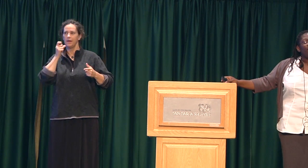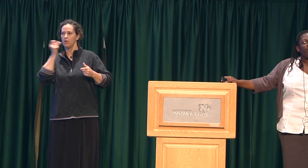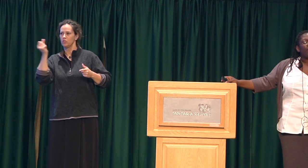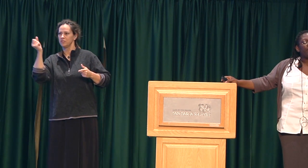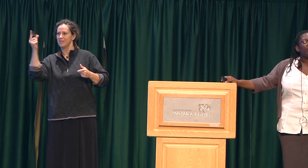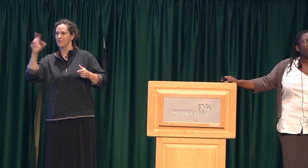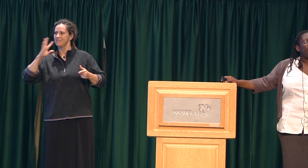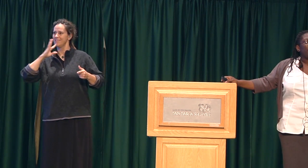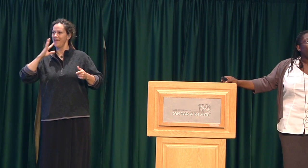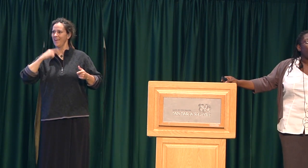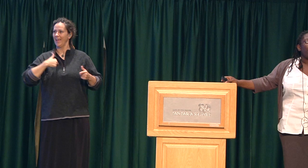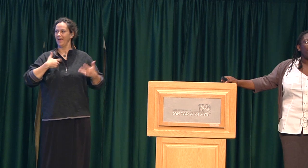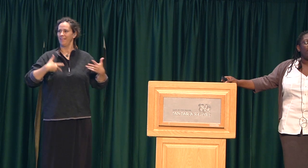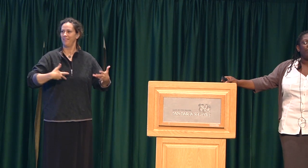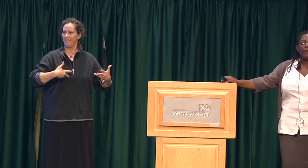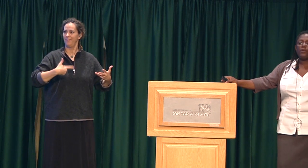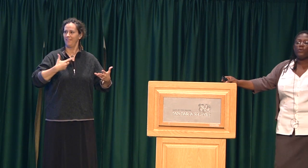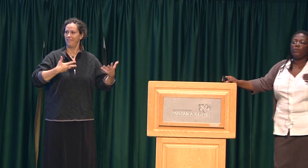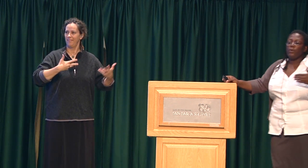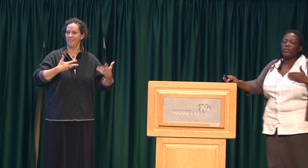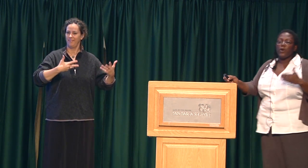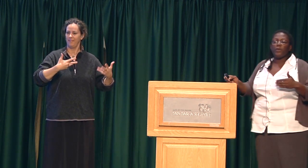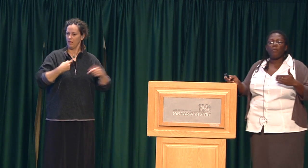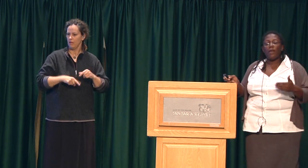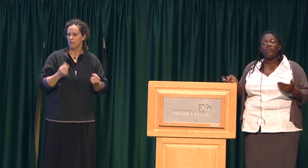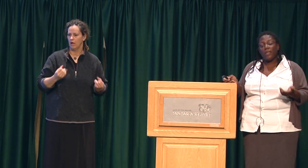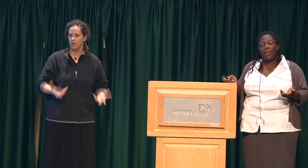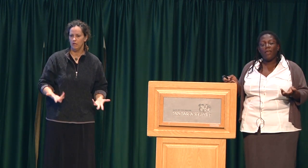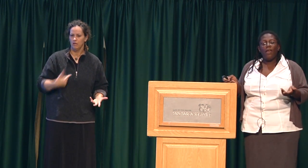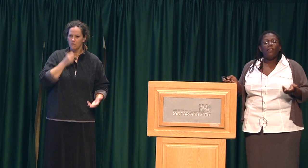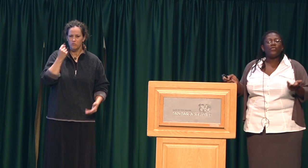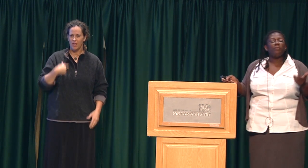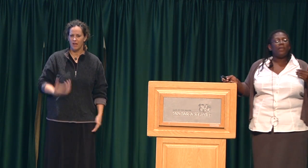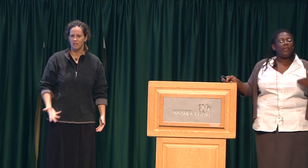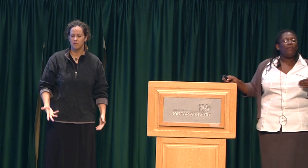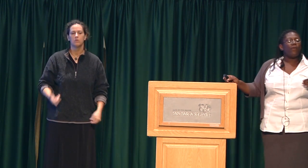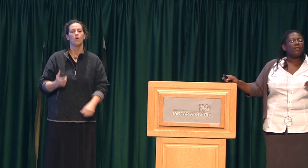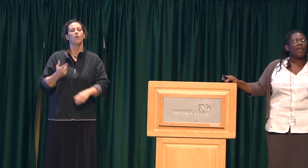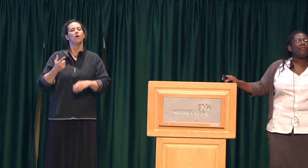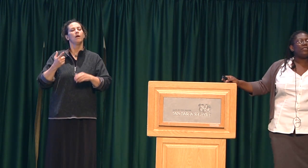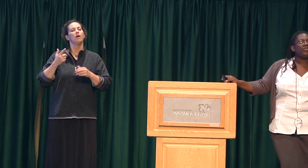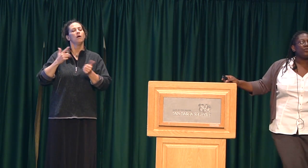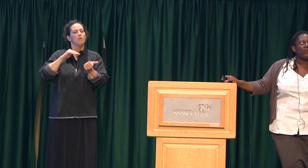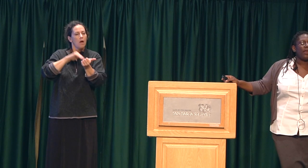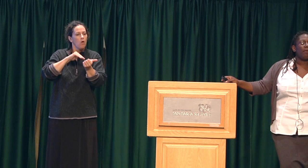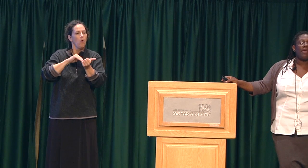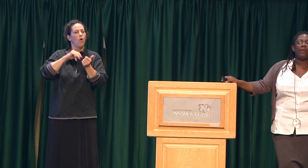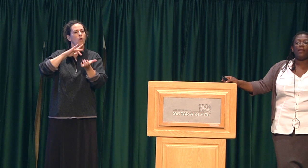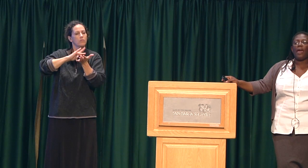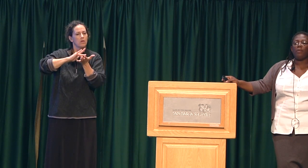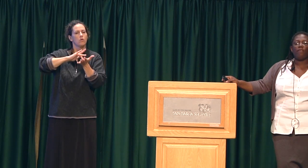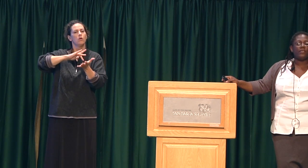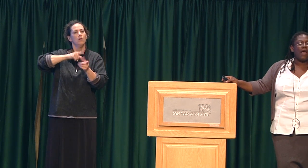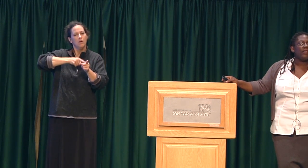So they felt that there should be a need for people who interpret in the medical setting there should be a need for us to have additional training,